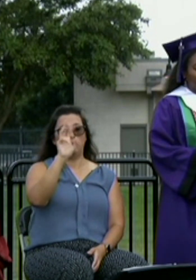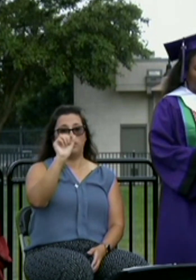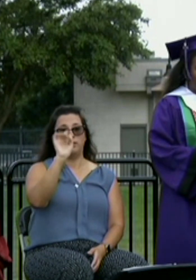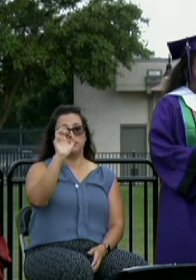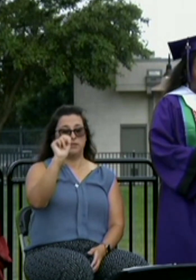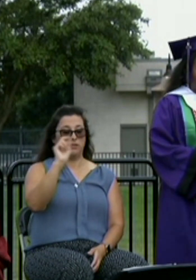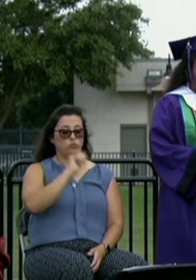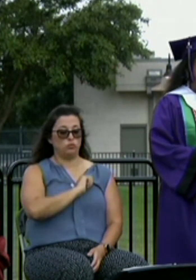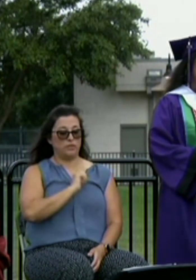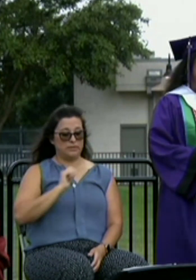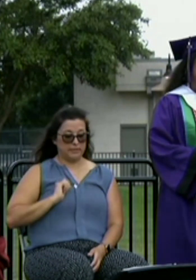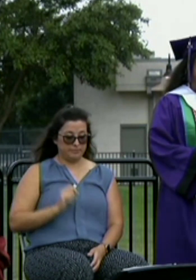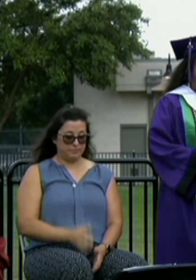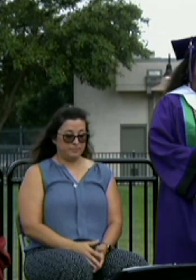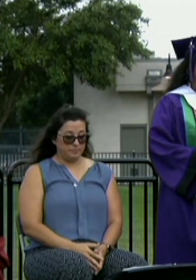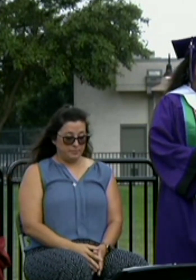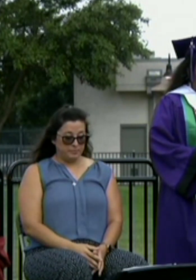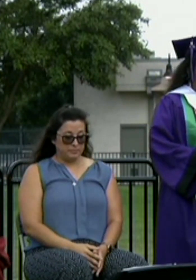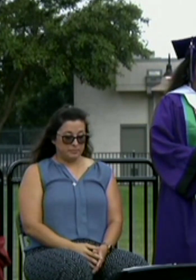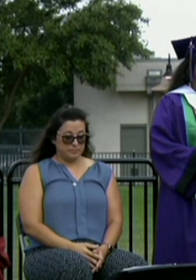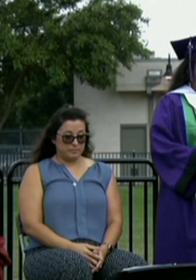Trustee.